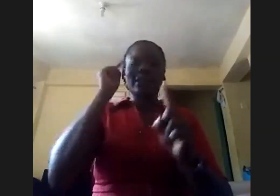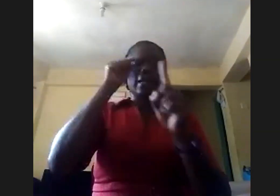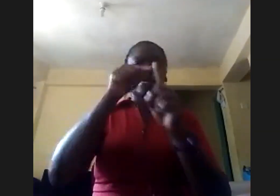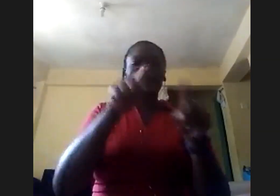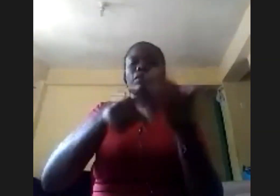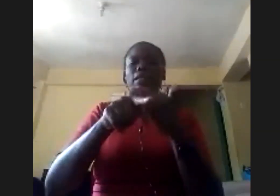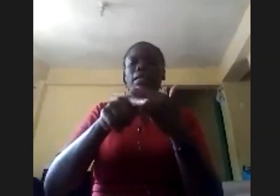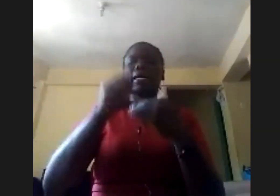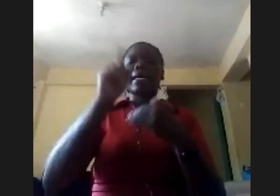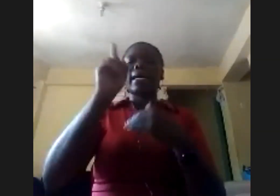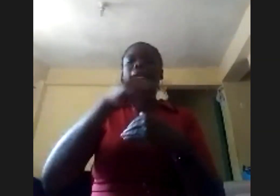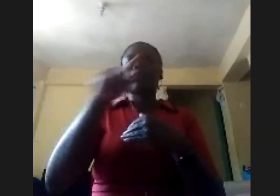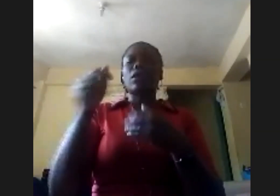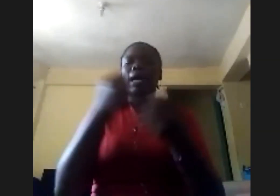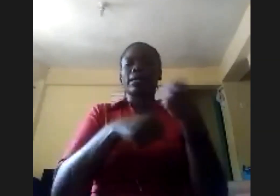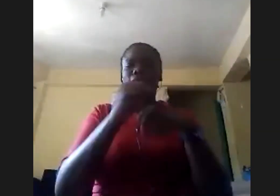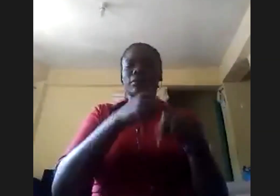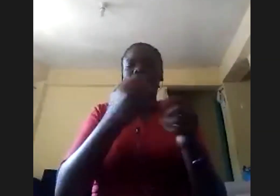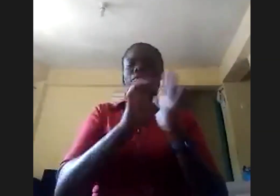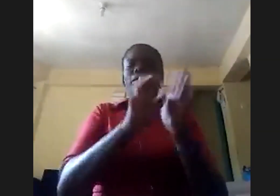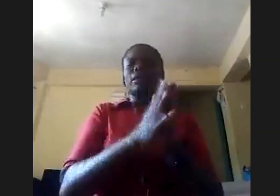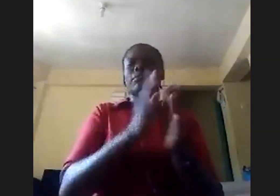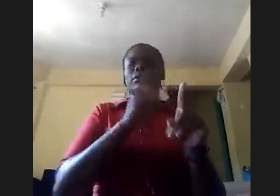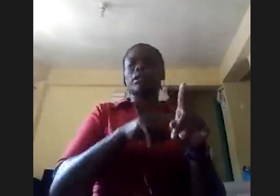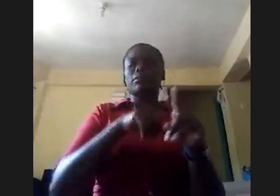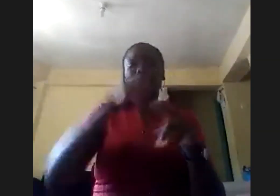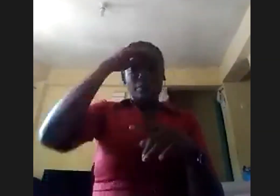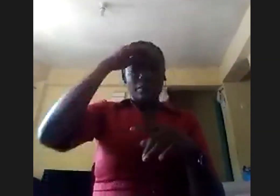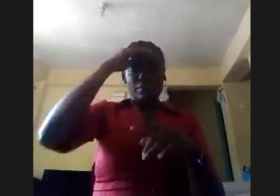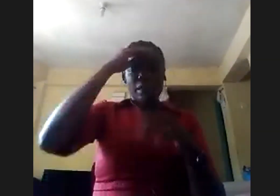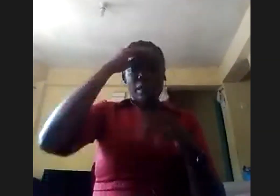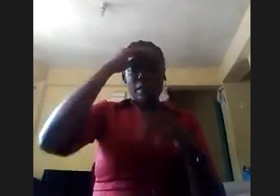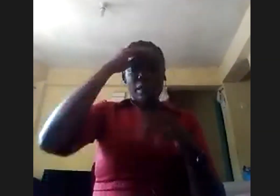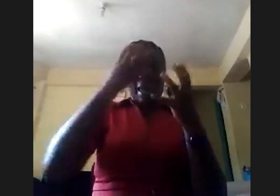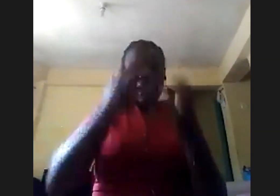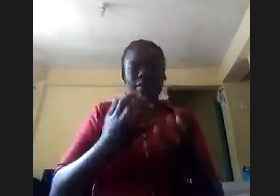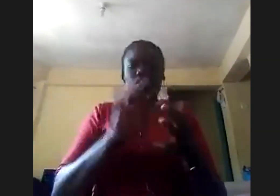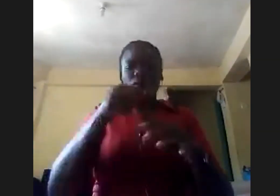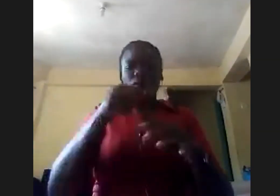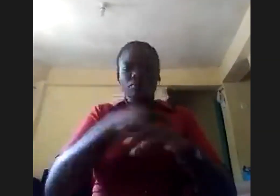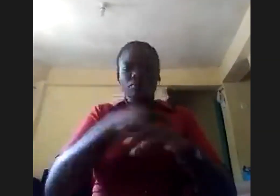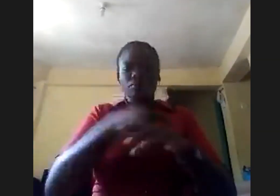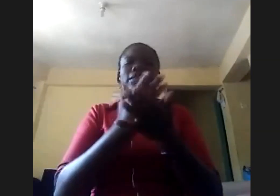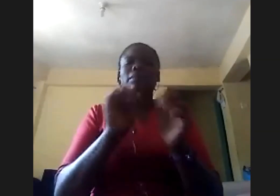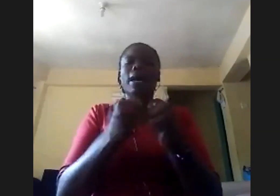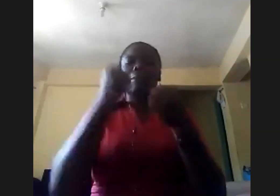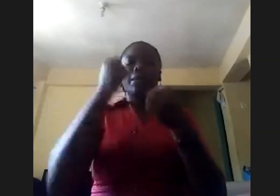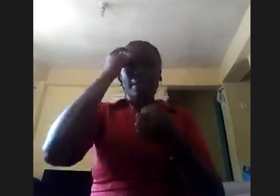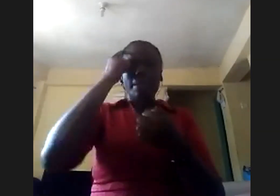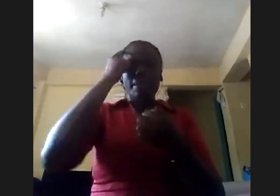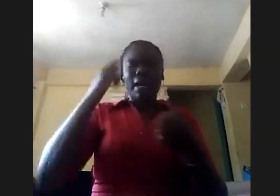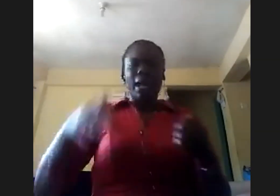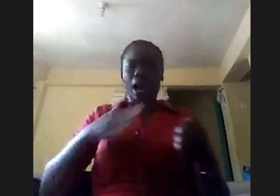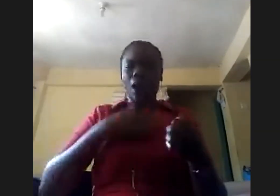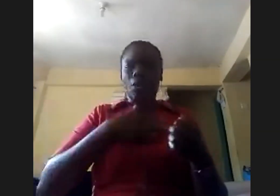For example, when you are high after using drugs, it's something that happens to our brain. A part of our brain we call